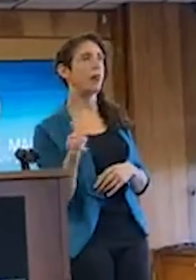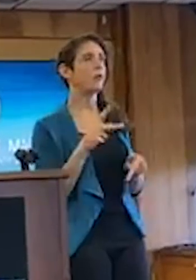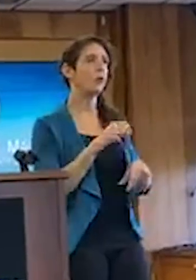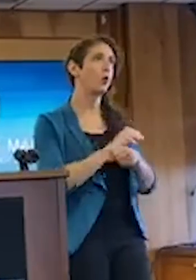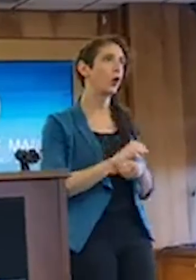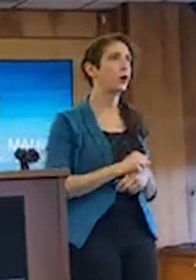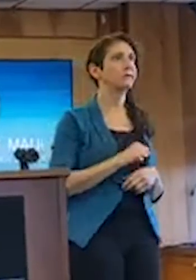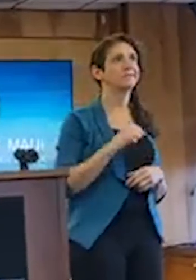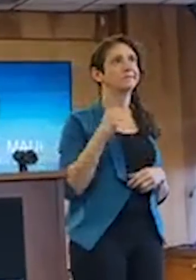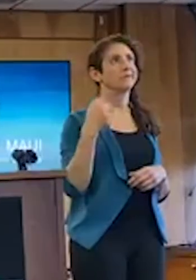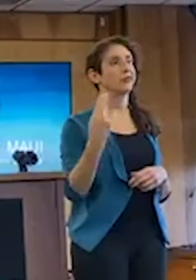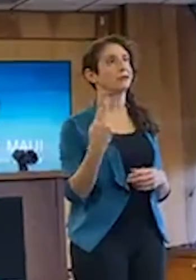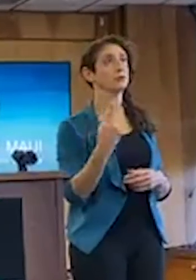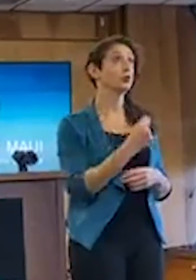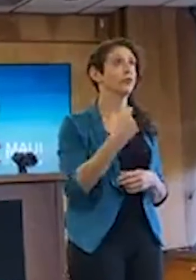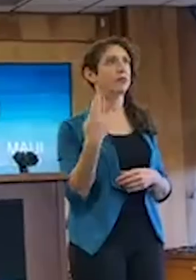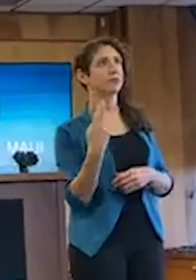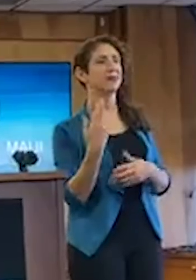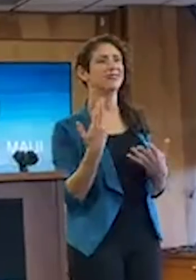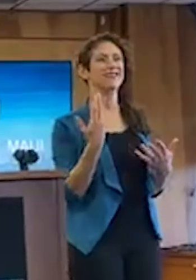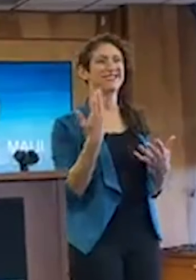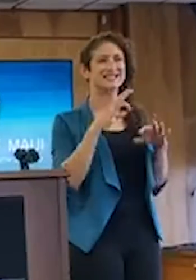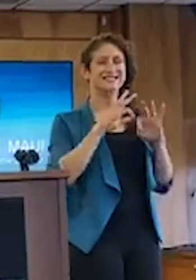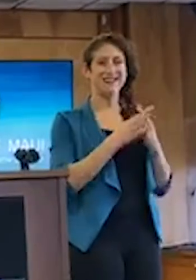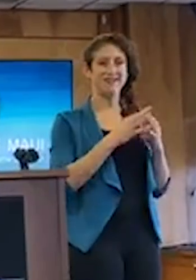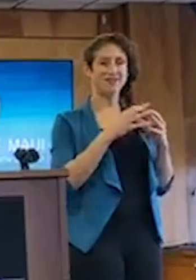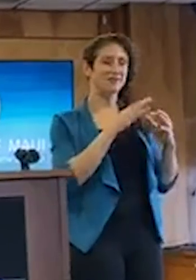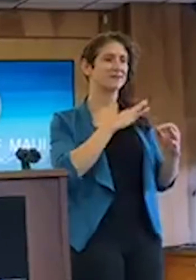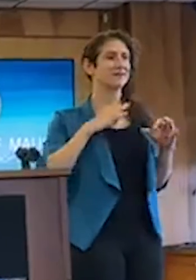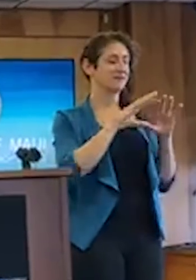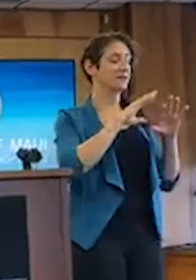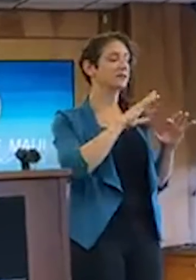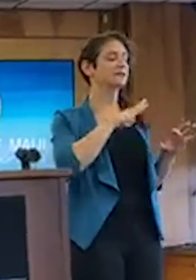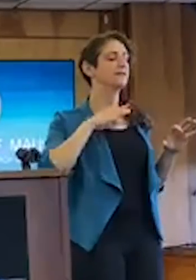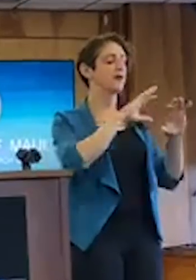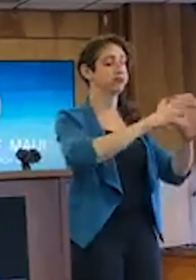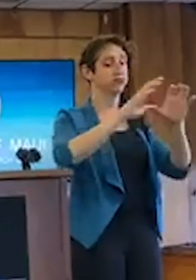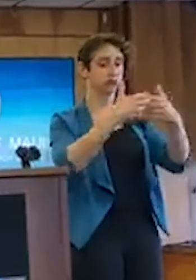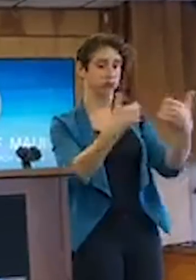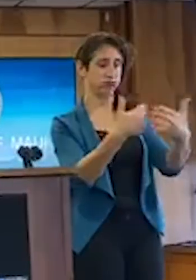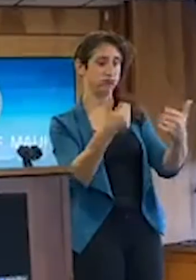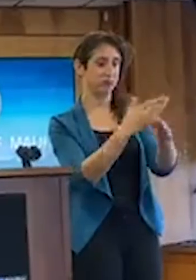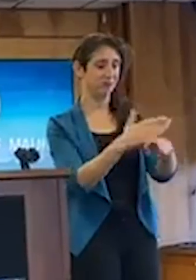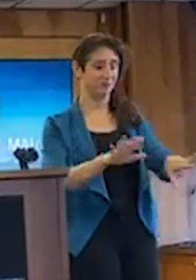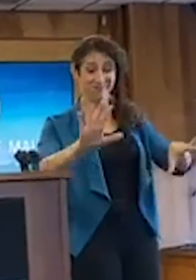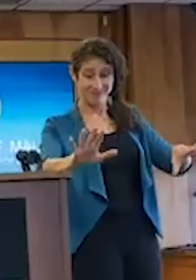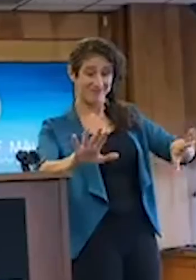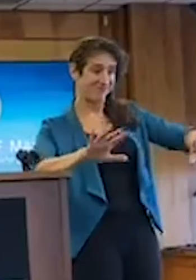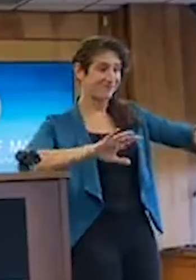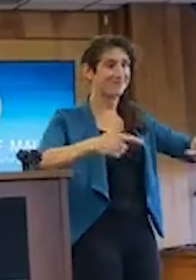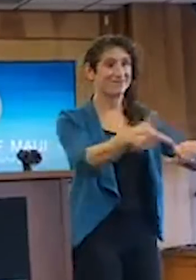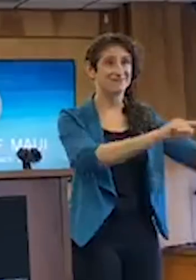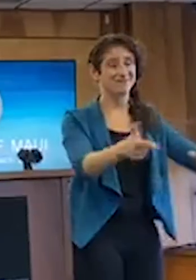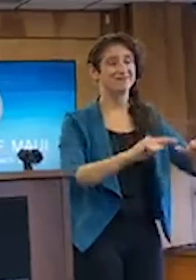be a Thursday or Tuesday, Thursday. Sometimes they'll be coming in on Saturdays for essential services. So we're working on,